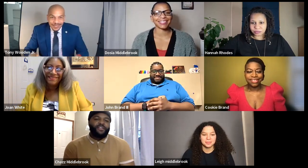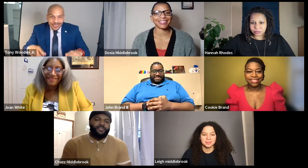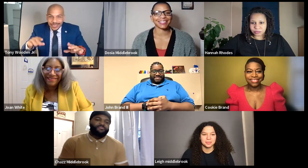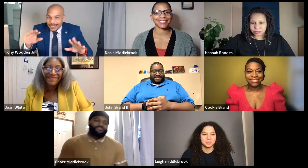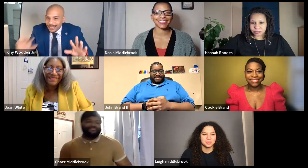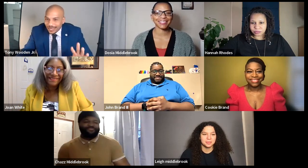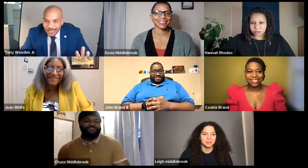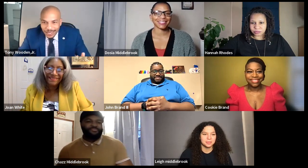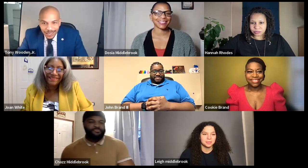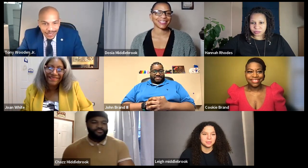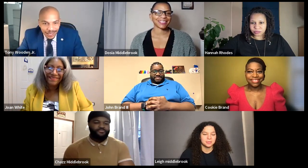those. That's fantastic.